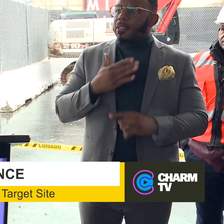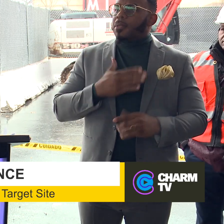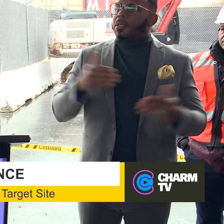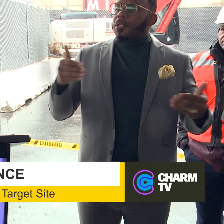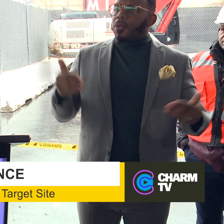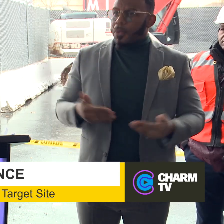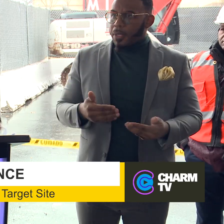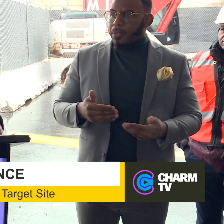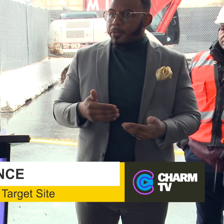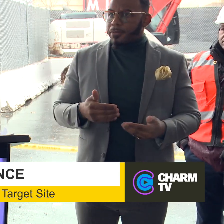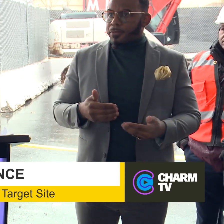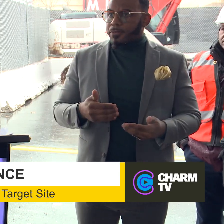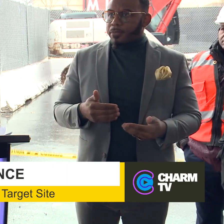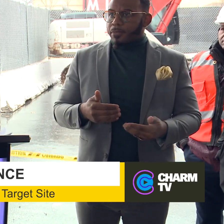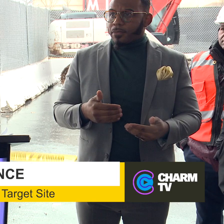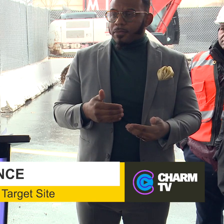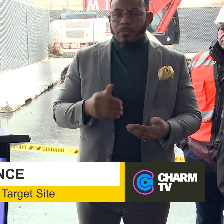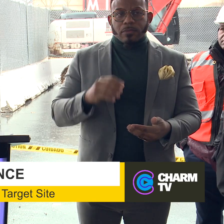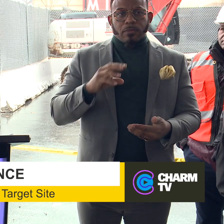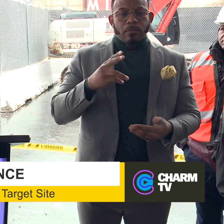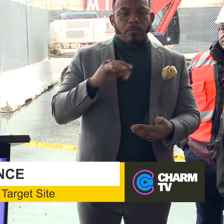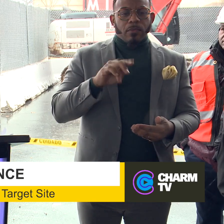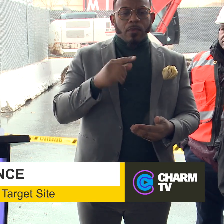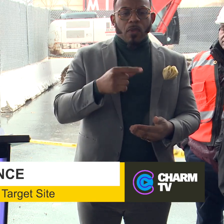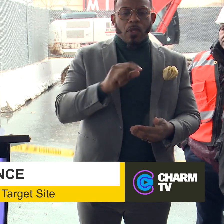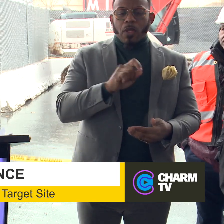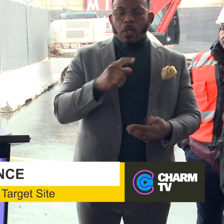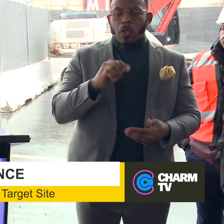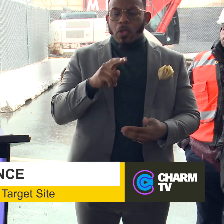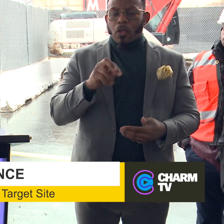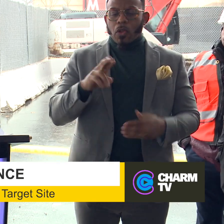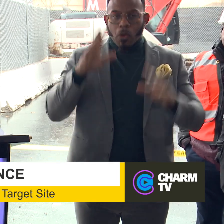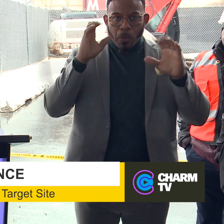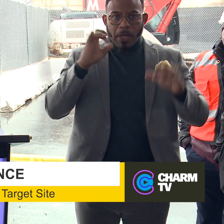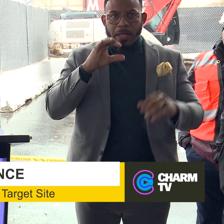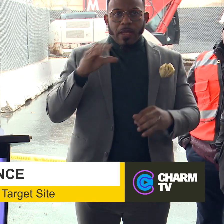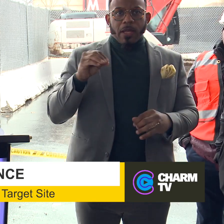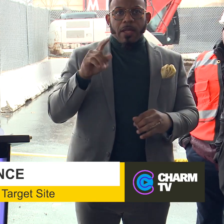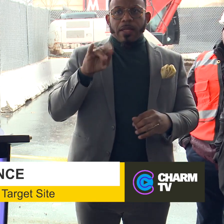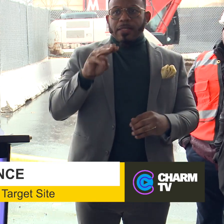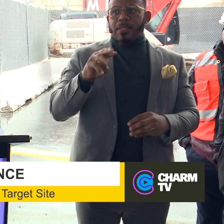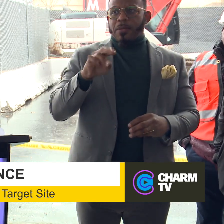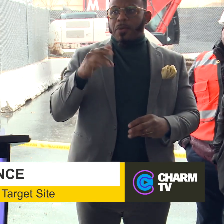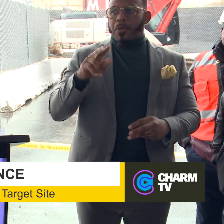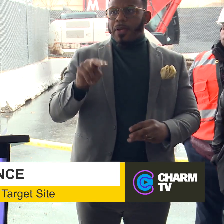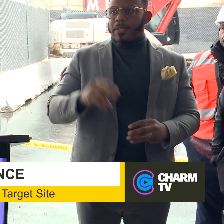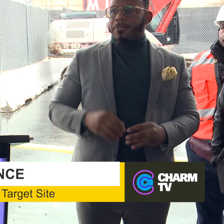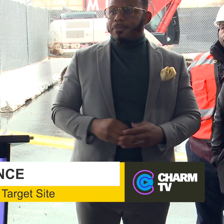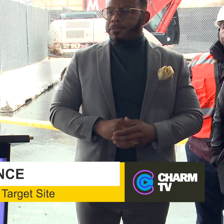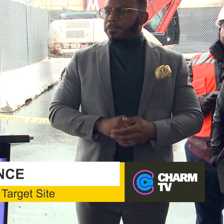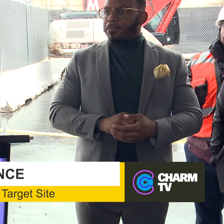Please welcome White and Turner President and CEO, Tim Reagan.